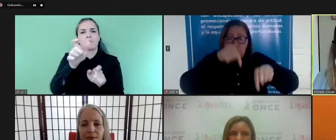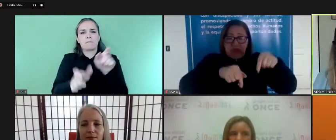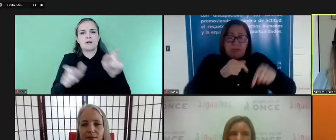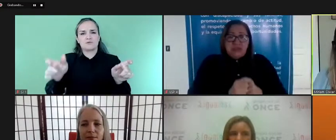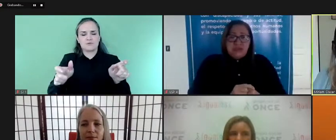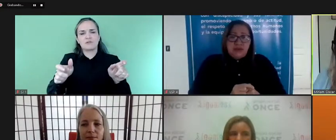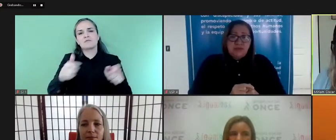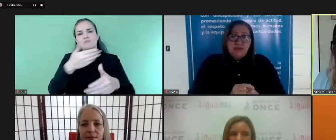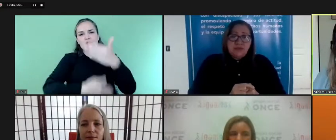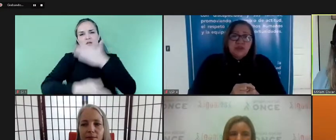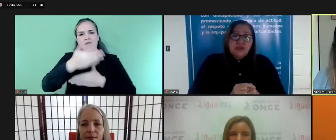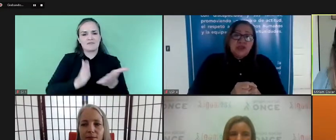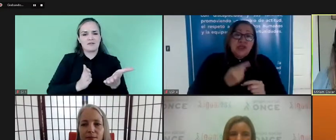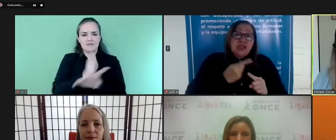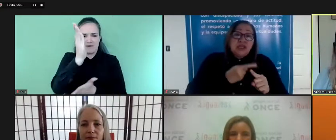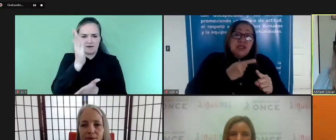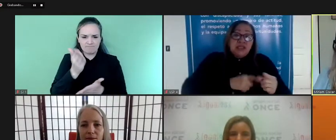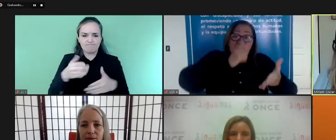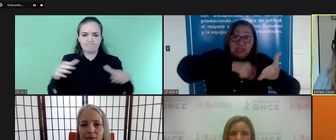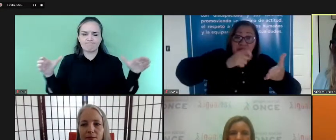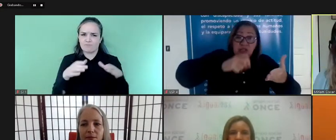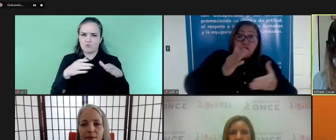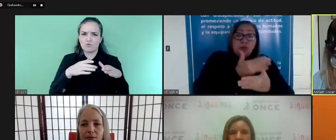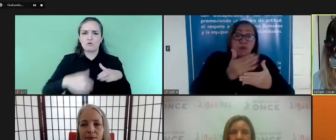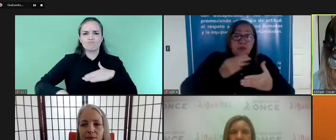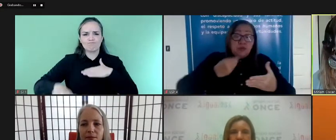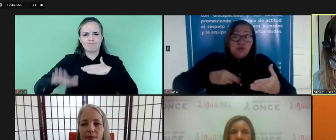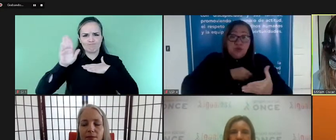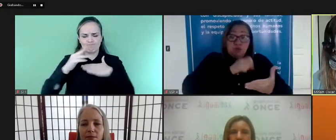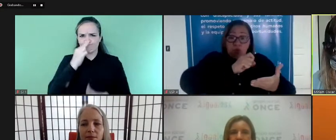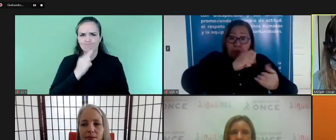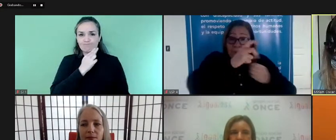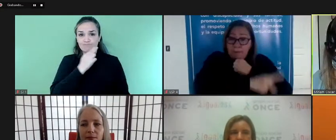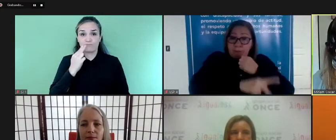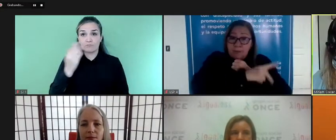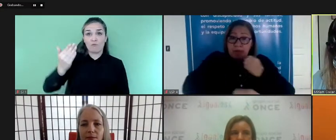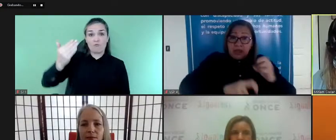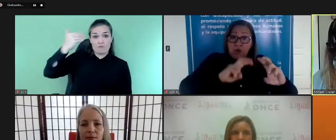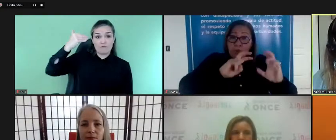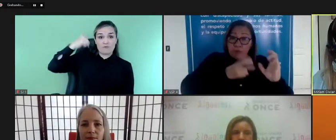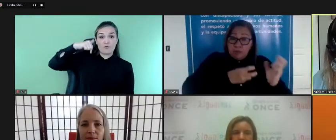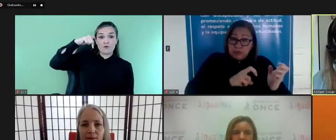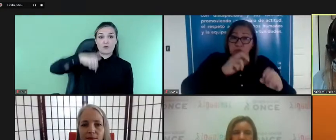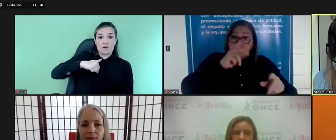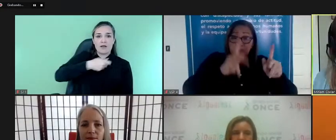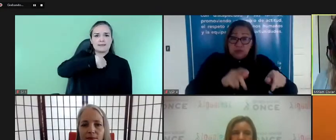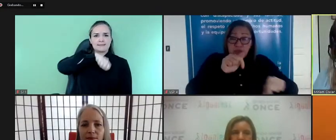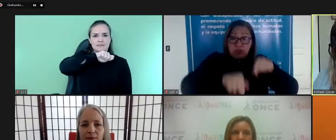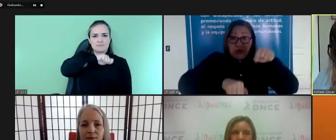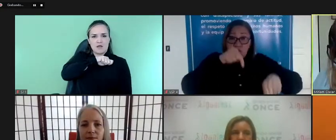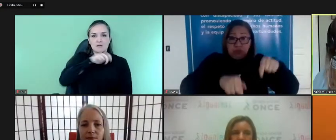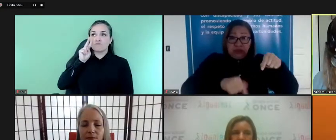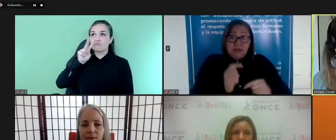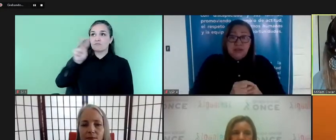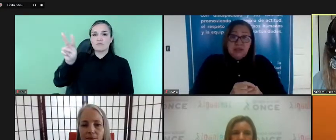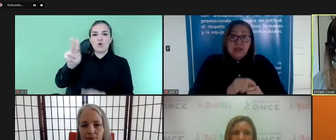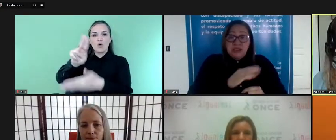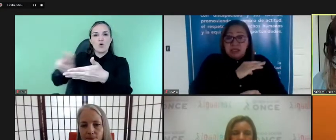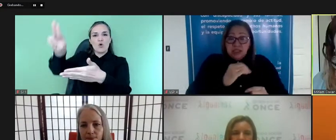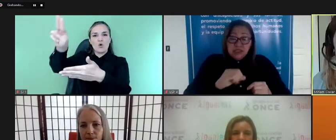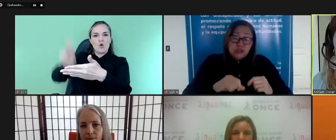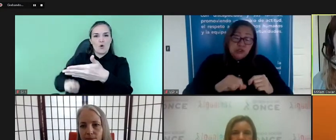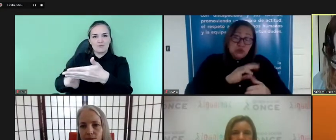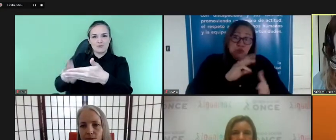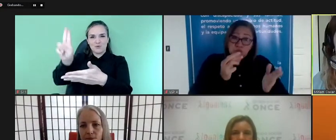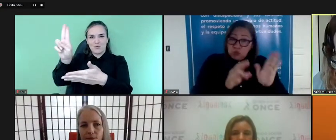development of persons with disabilities so from the signature on behalf of our country on the convention on the rights of